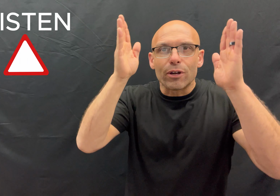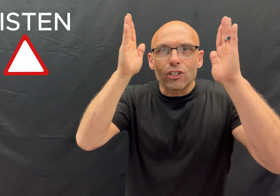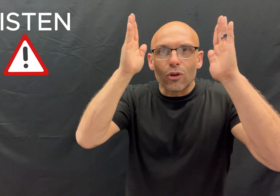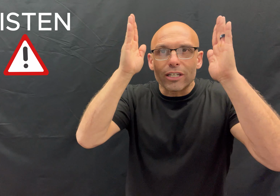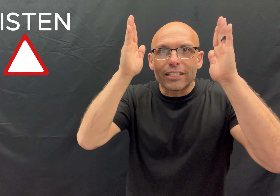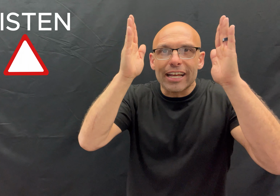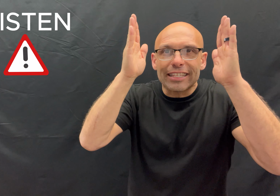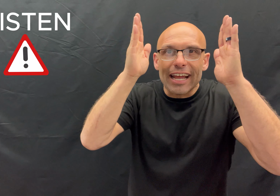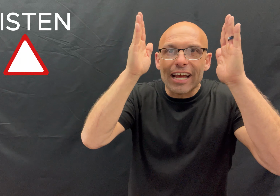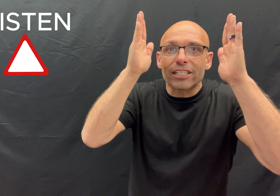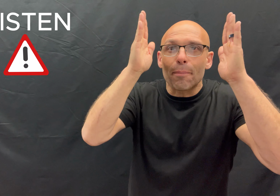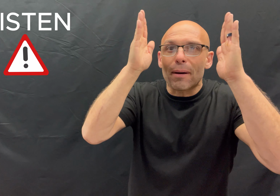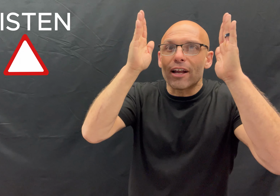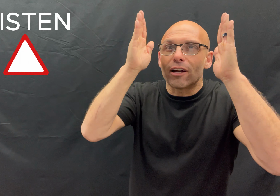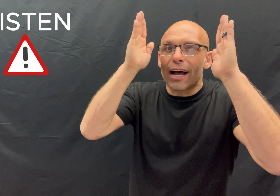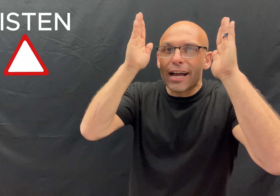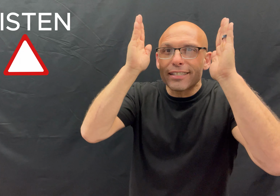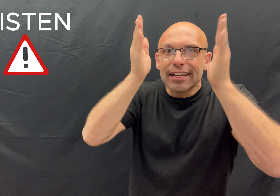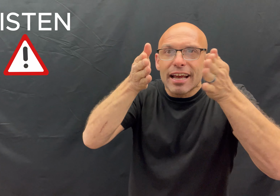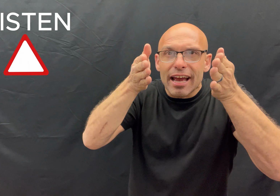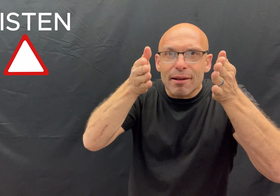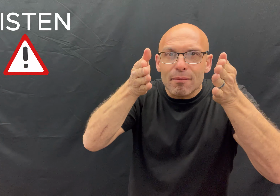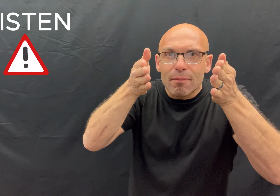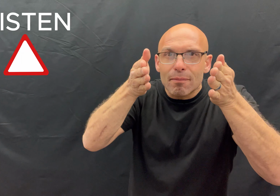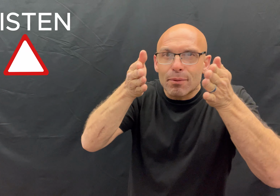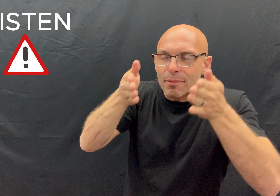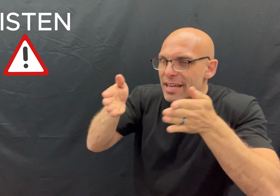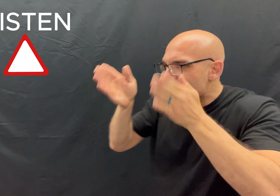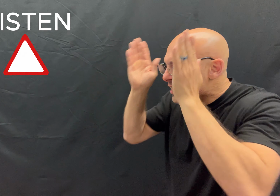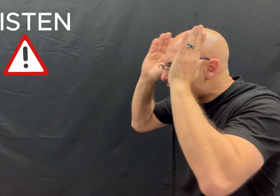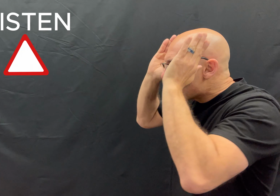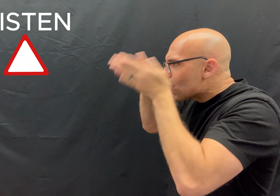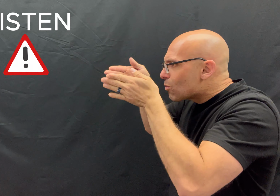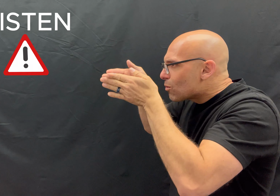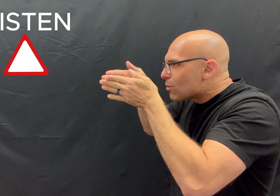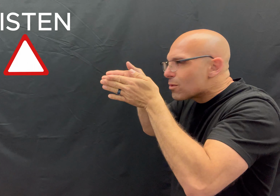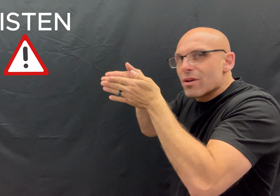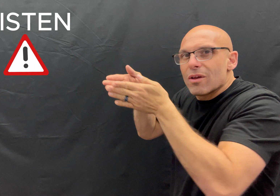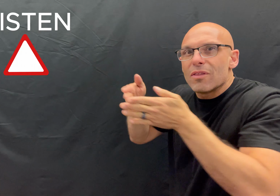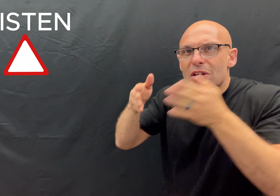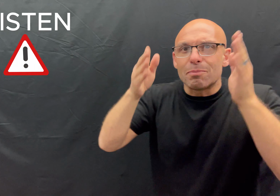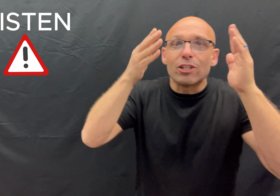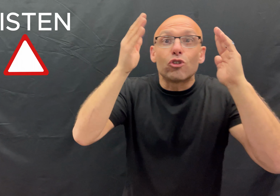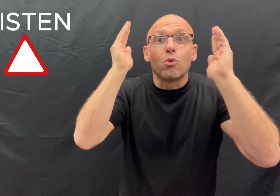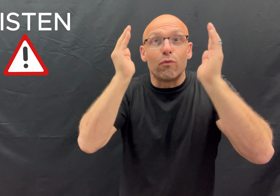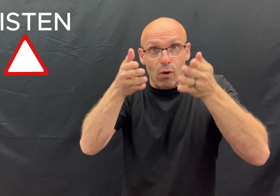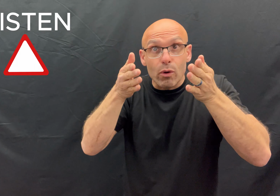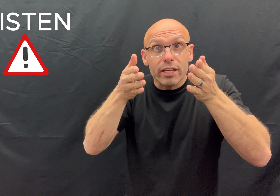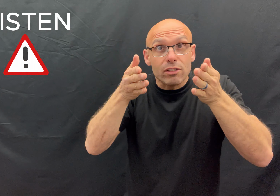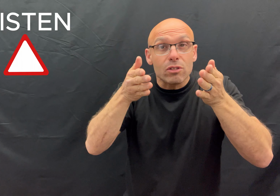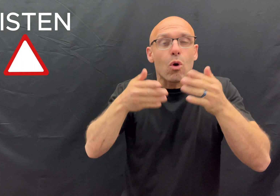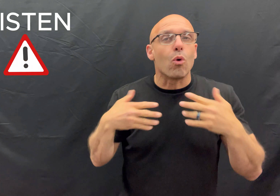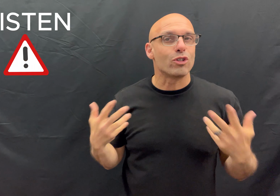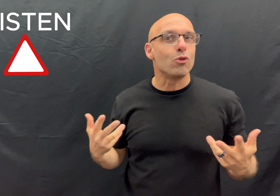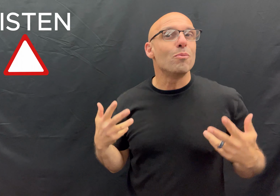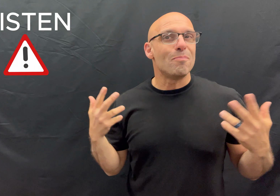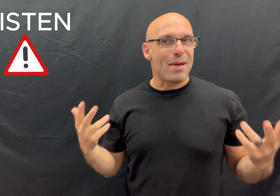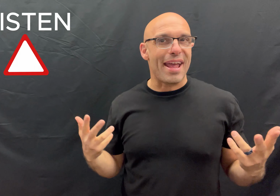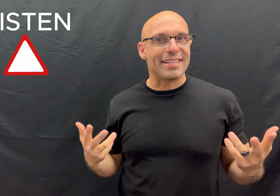just going to take the hands up by our eyes and put them down like that. This means to focus or to pay